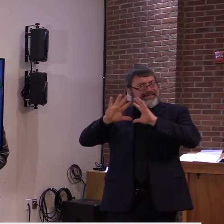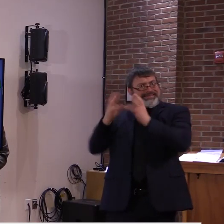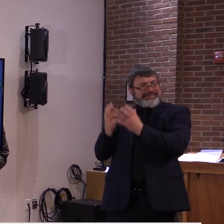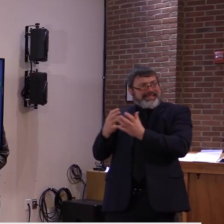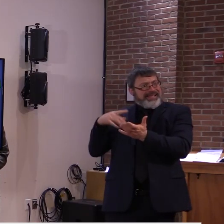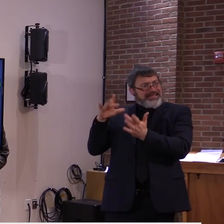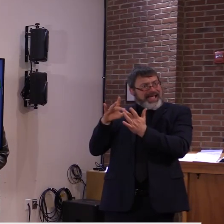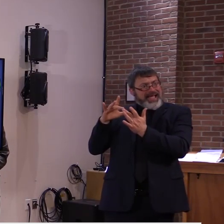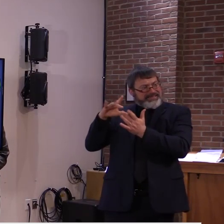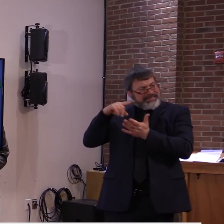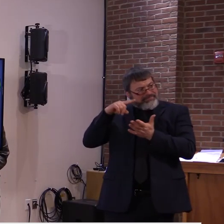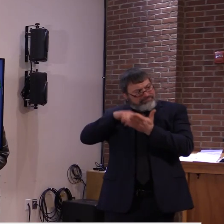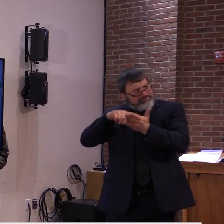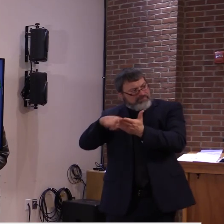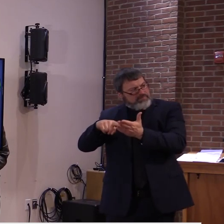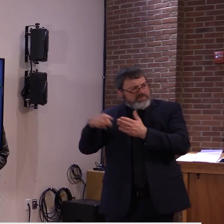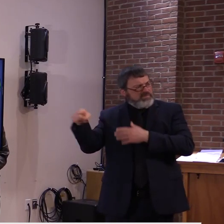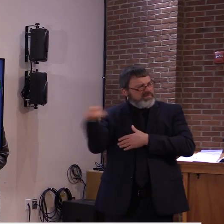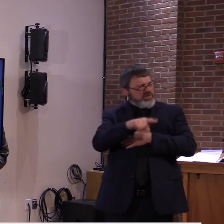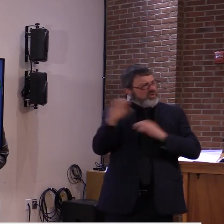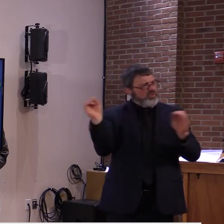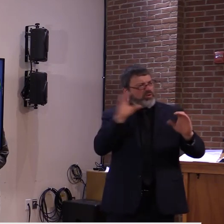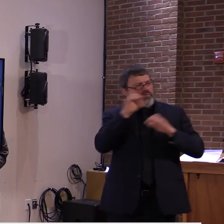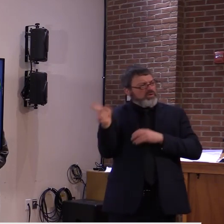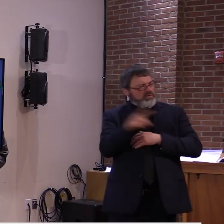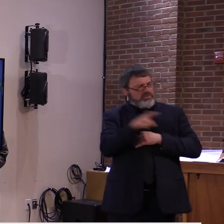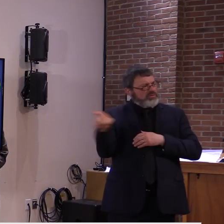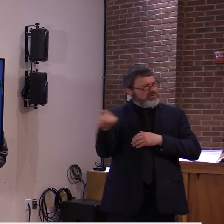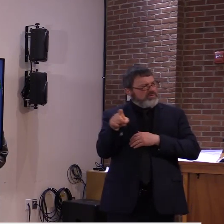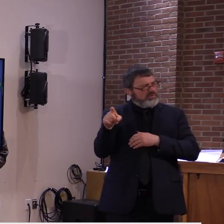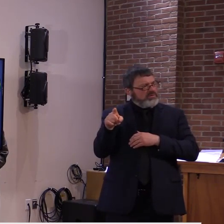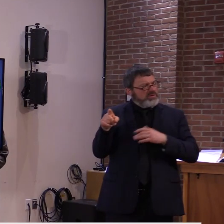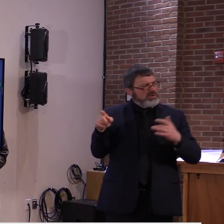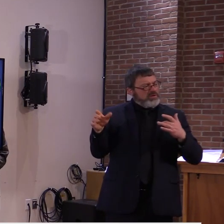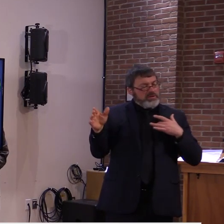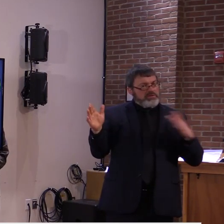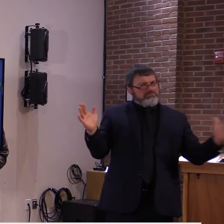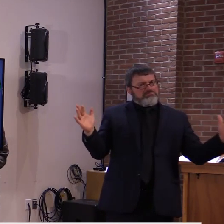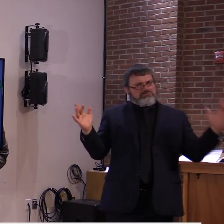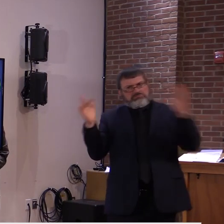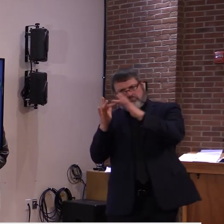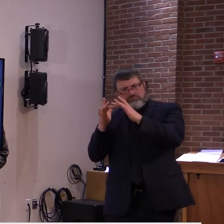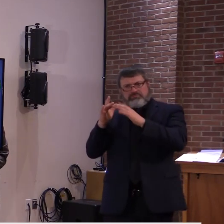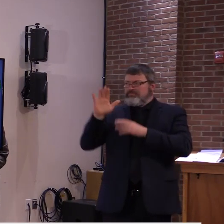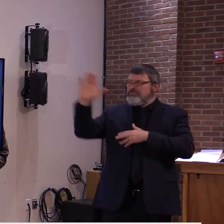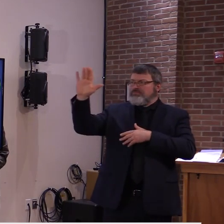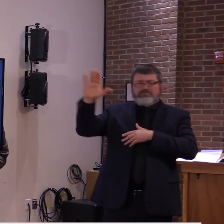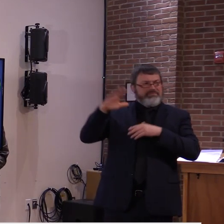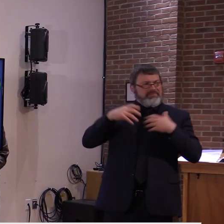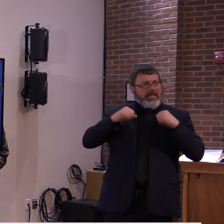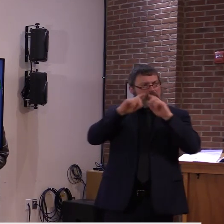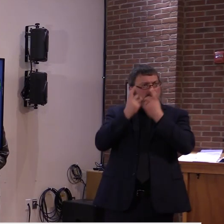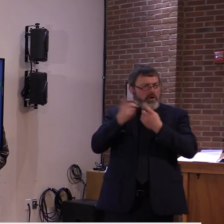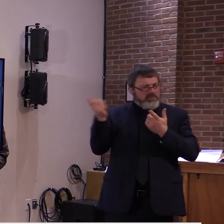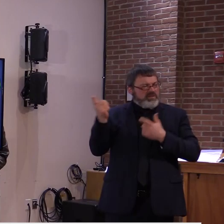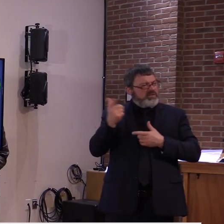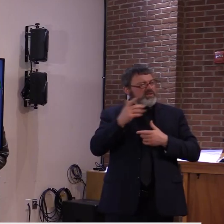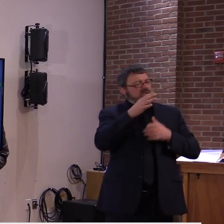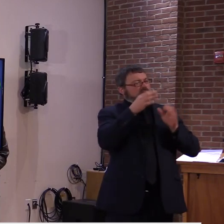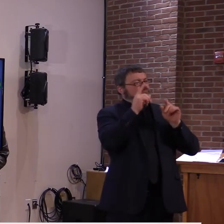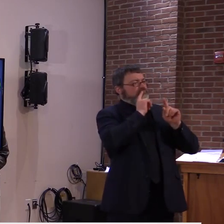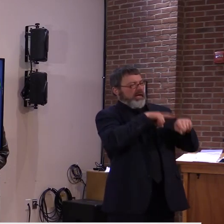exposed to COVID. They weren't approached by a Department of Health contact tracer, but they